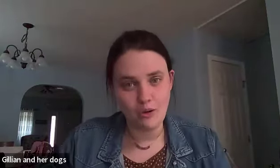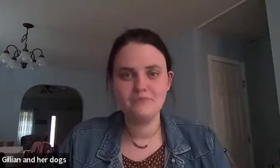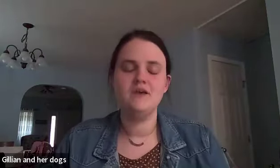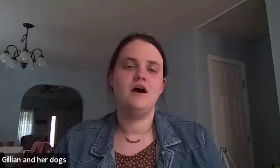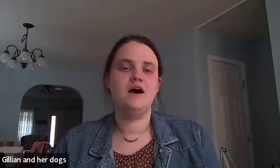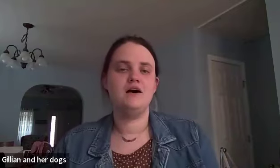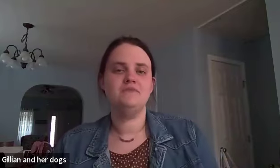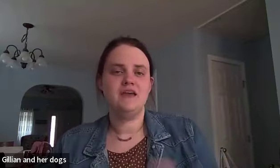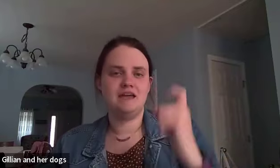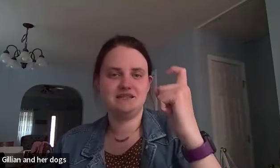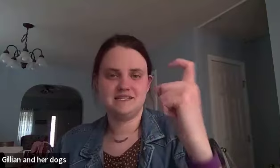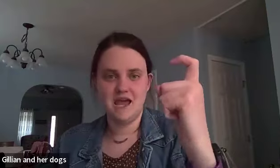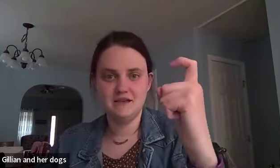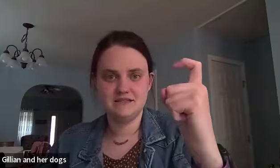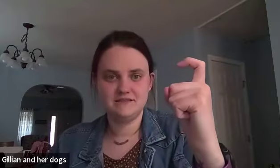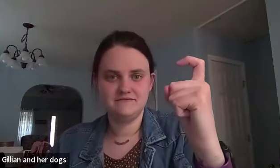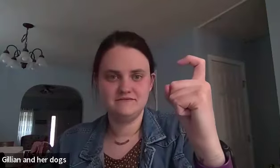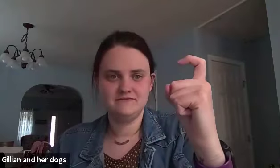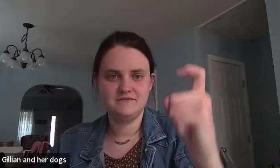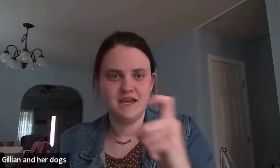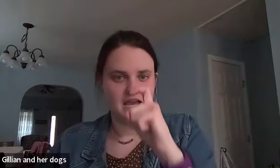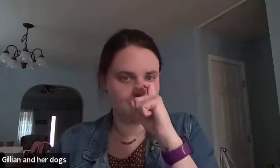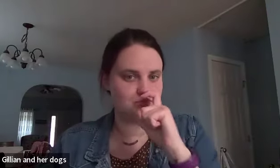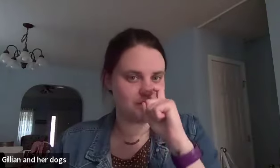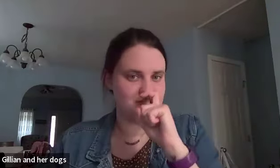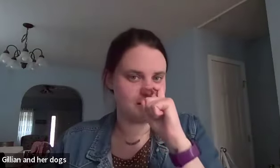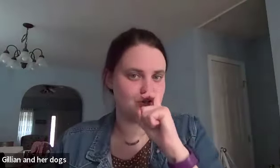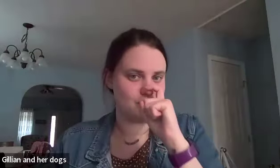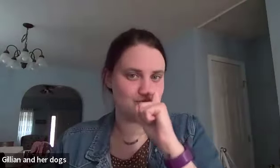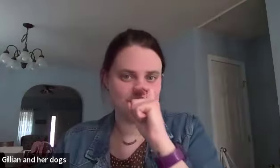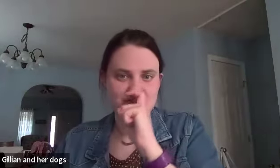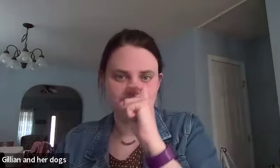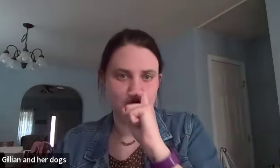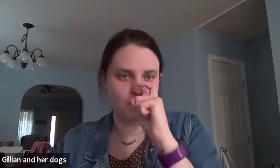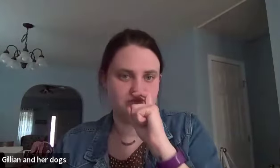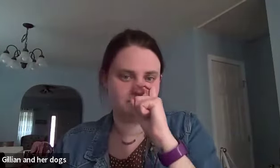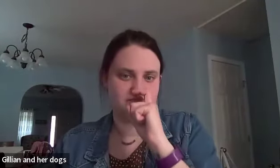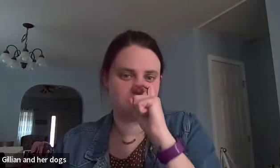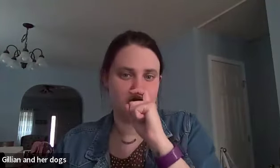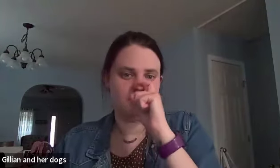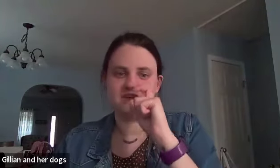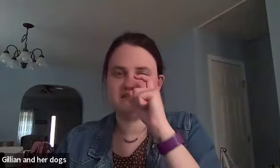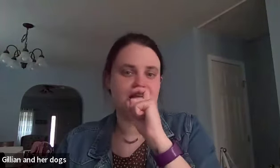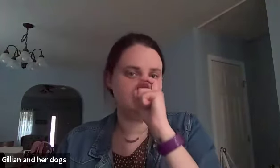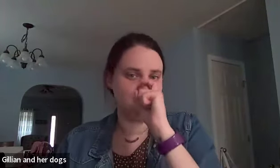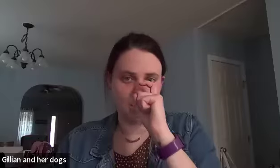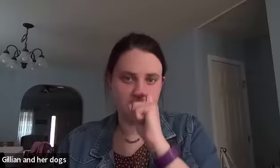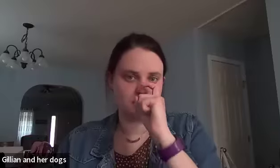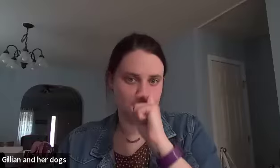doll. And it's an X and you brush it down your nose. Doll, doll. This is any generic